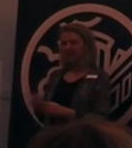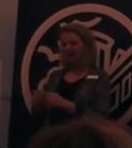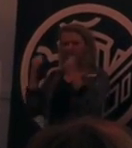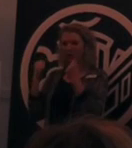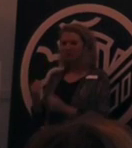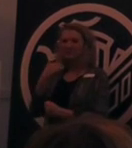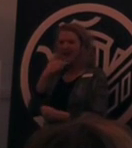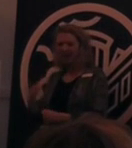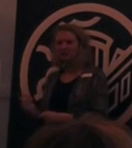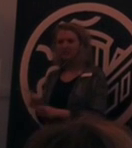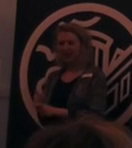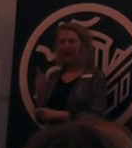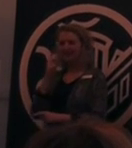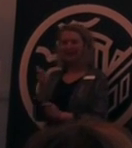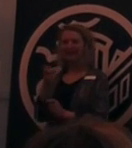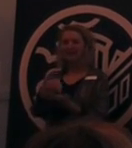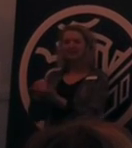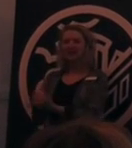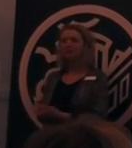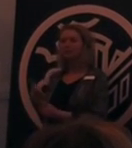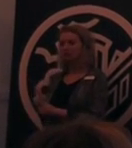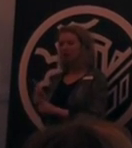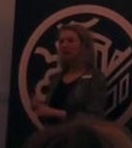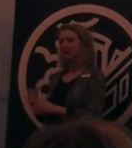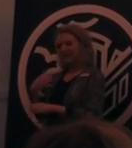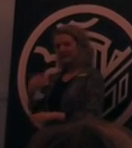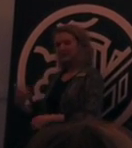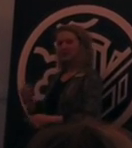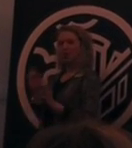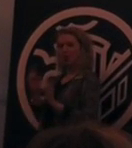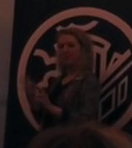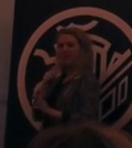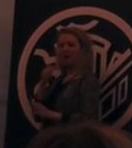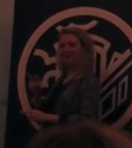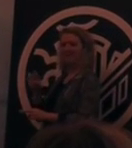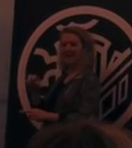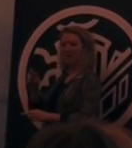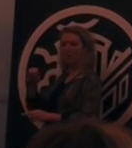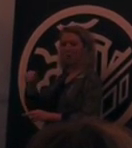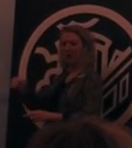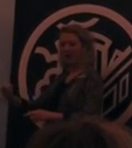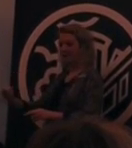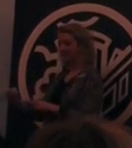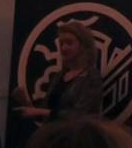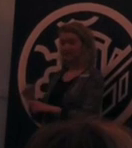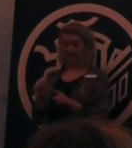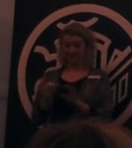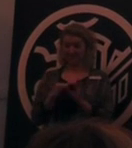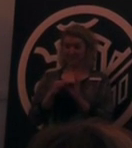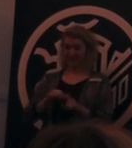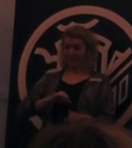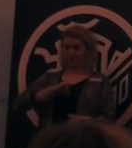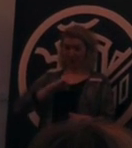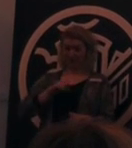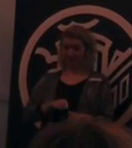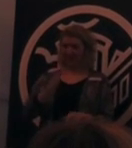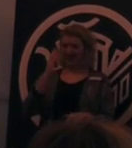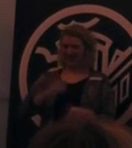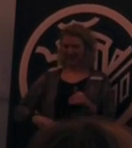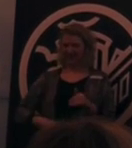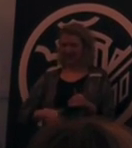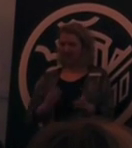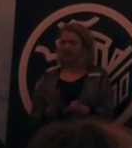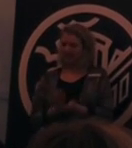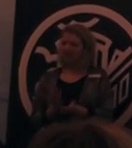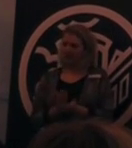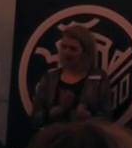that we see in a lot of other places. So there was a lot of hope for Verona. The family pride ended, which was